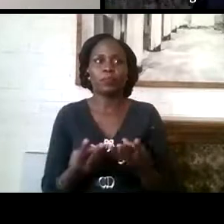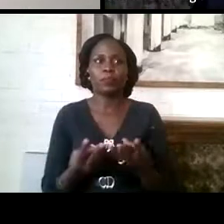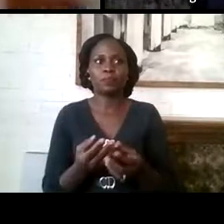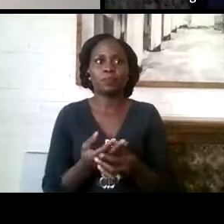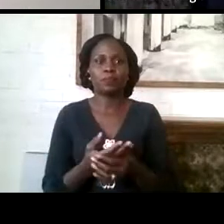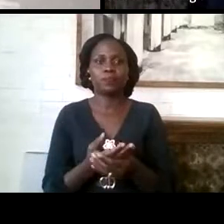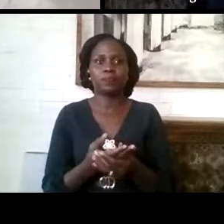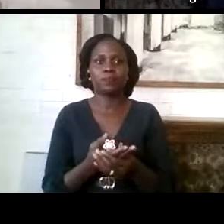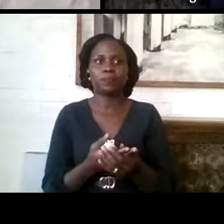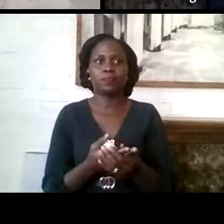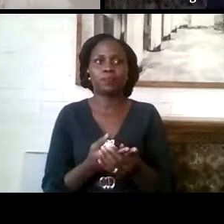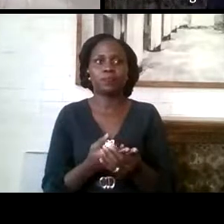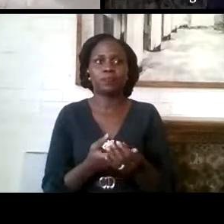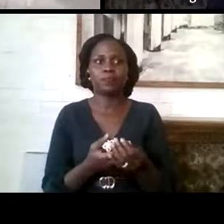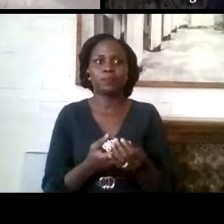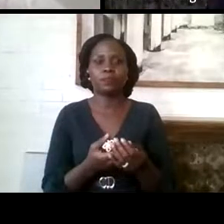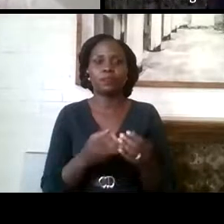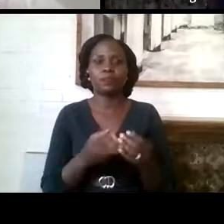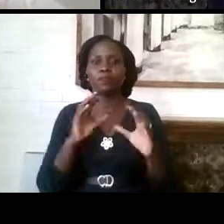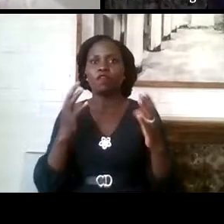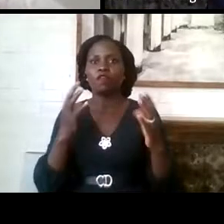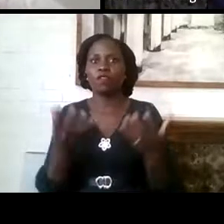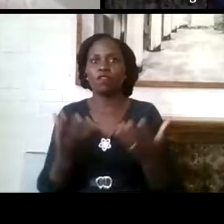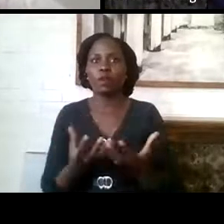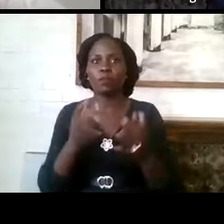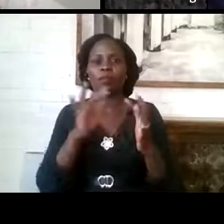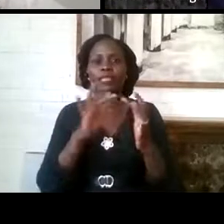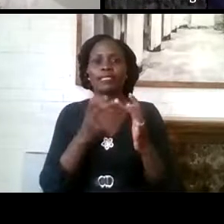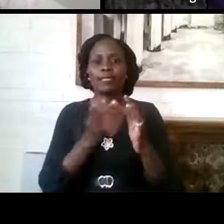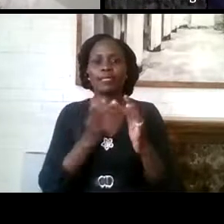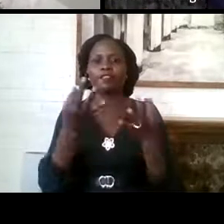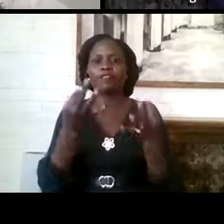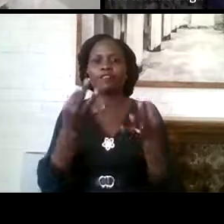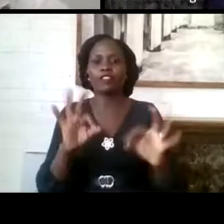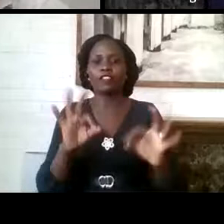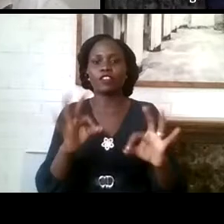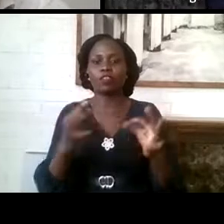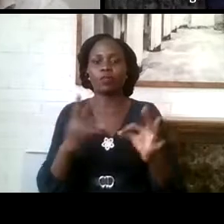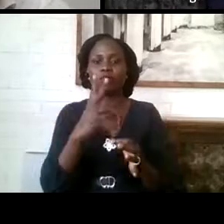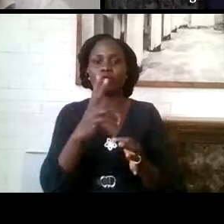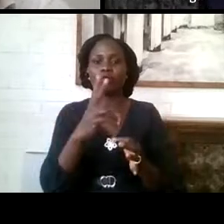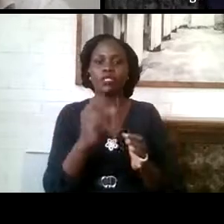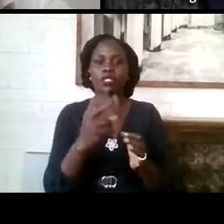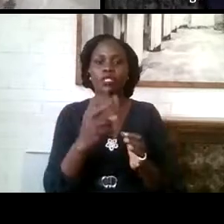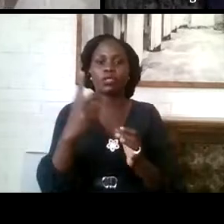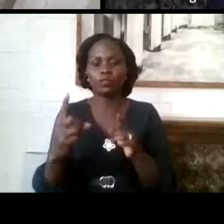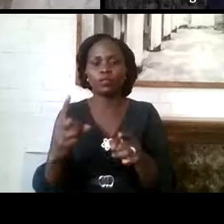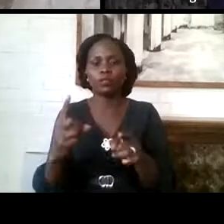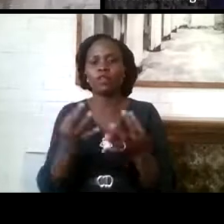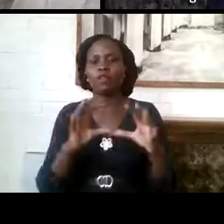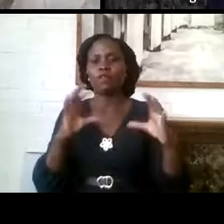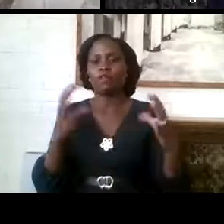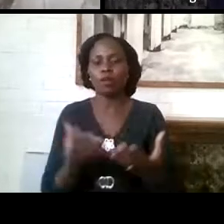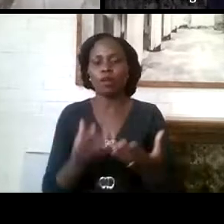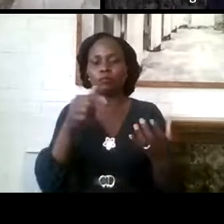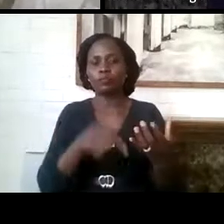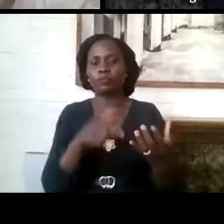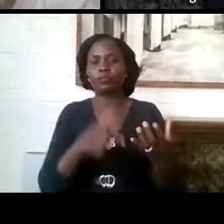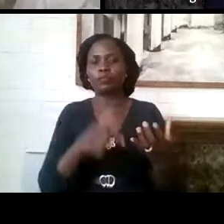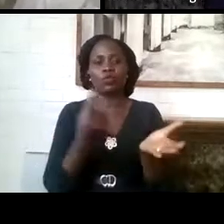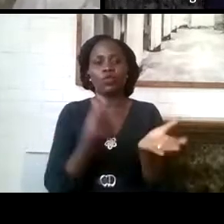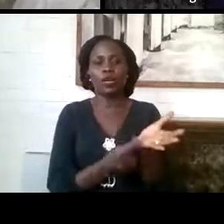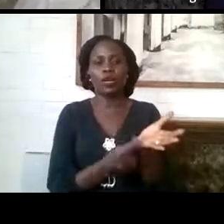on Internet Freedom in Africa 2021. The forum began on 27th, that's on Monday,